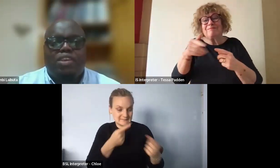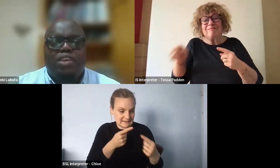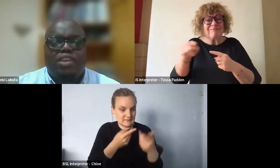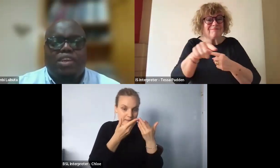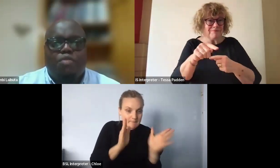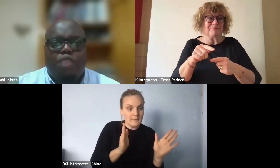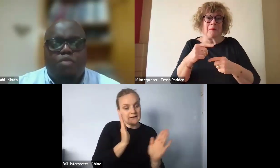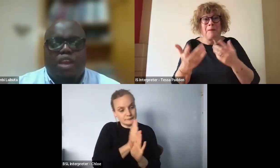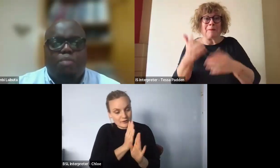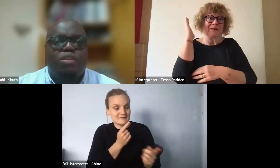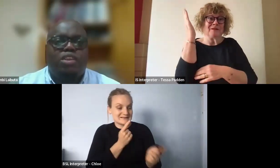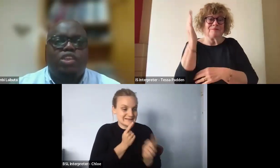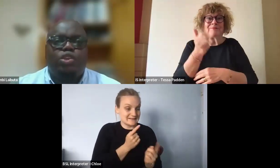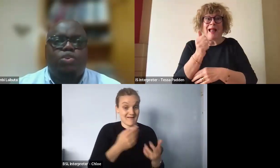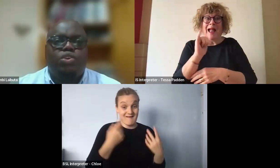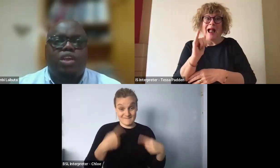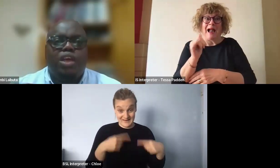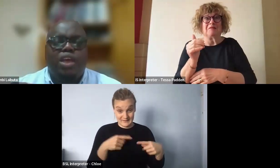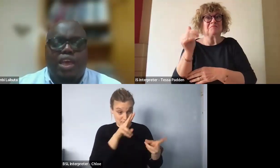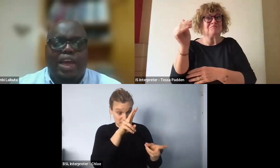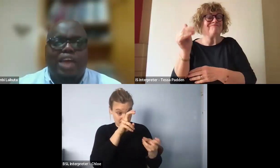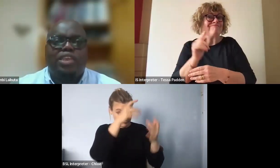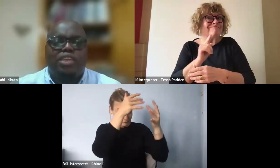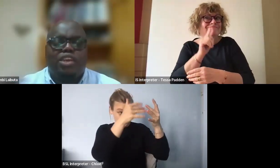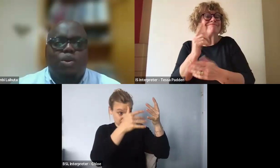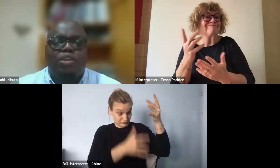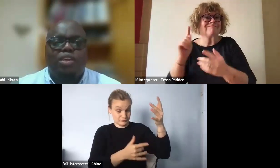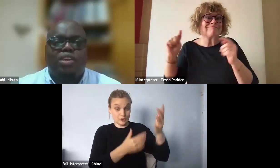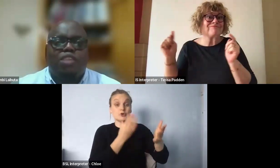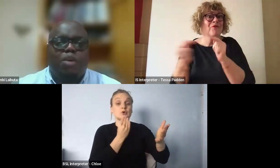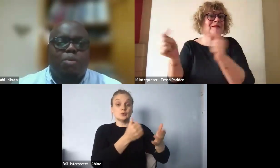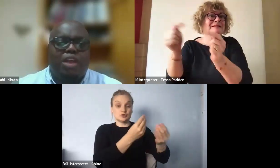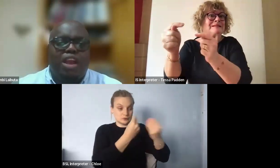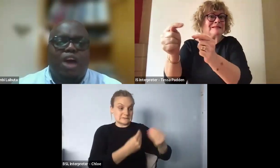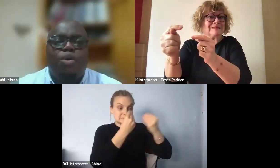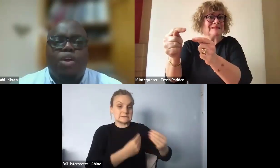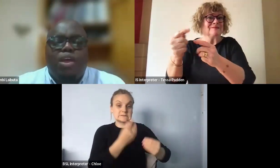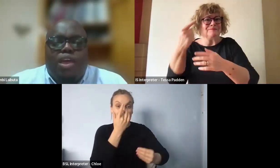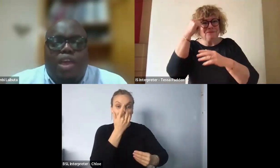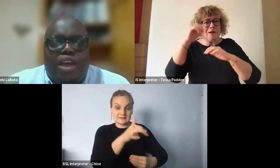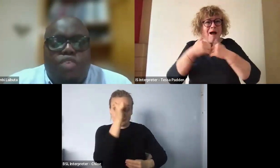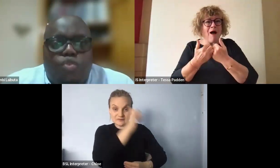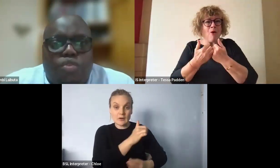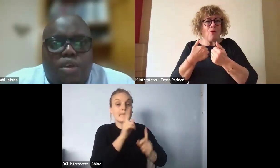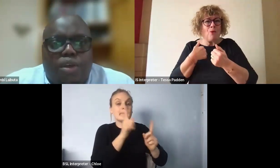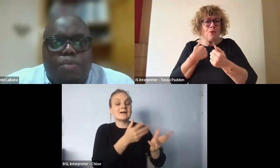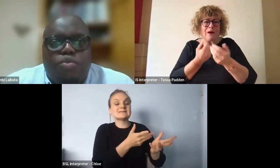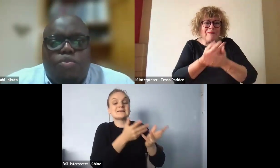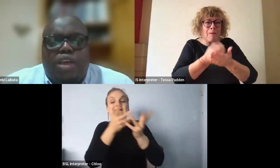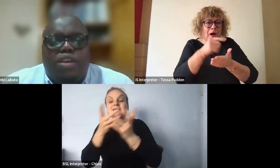and private data available that is used to train AIs, and the technology that is available that now AI is